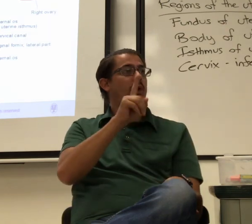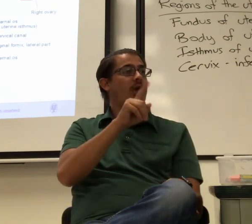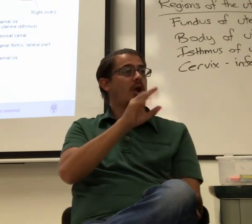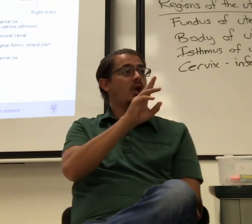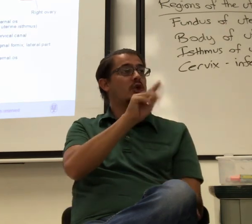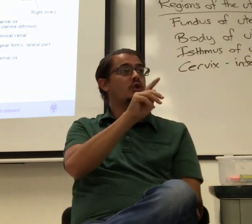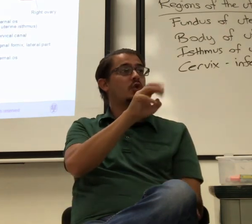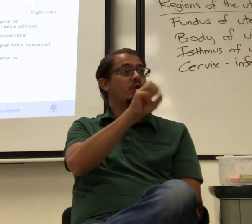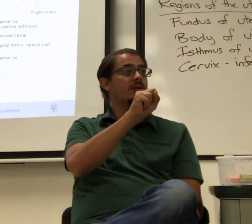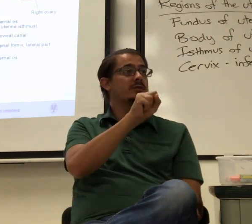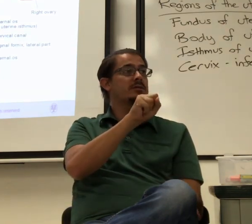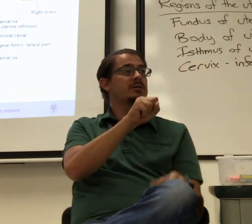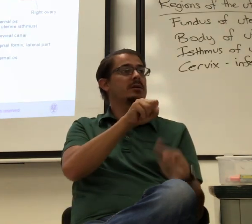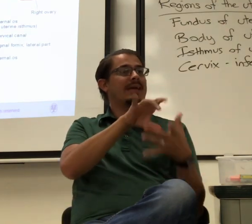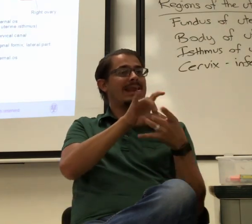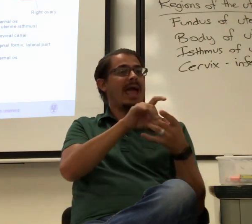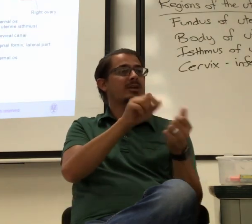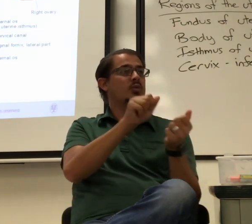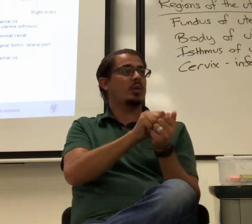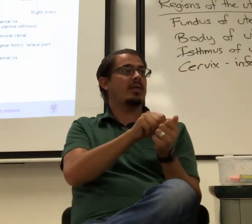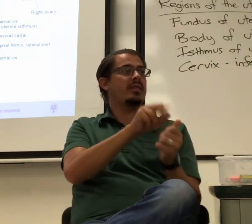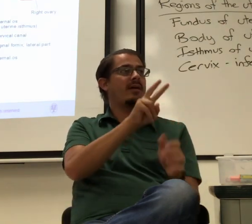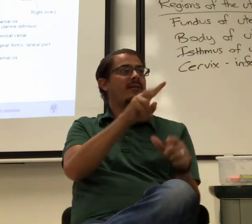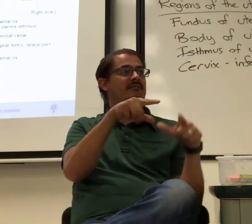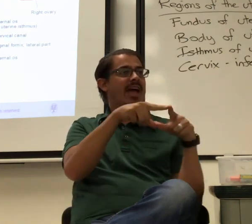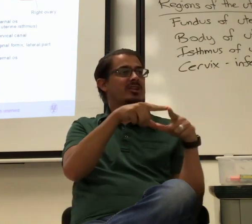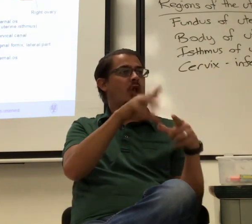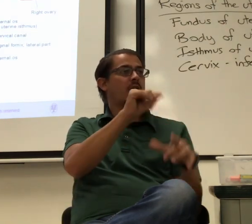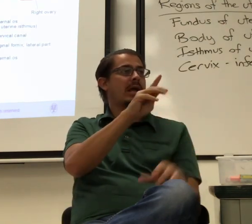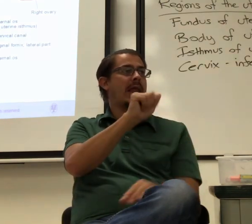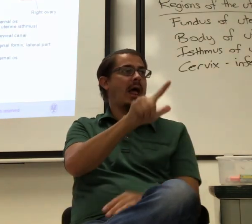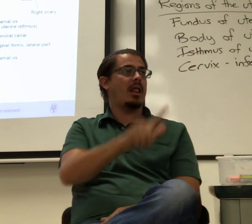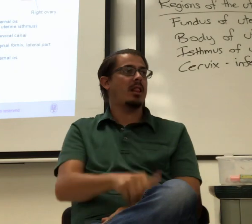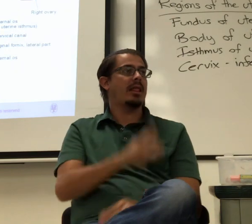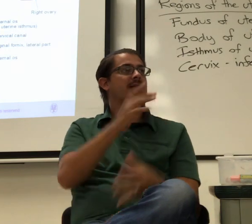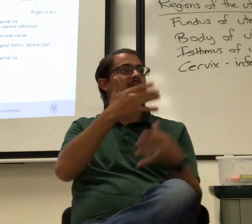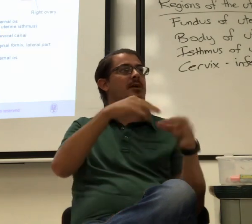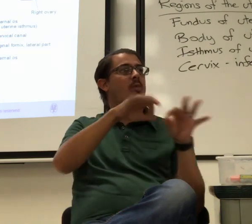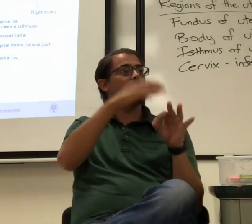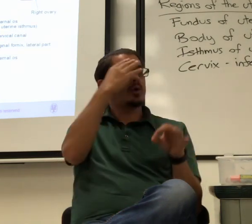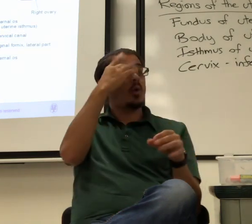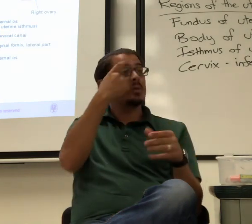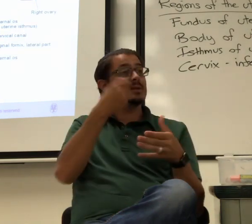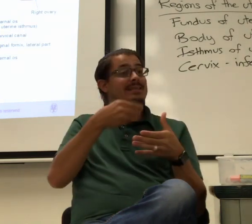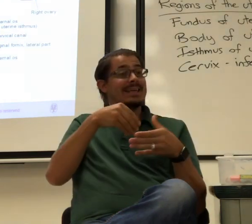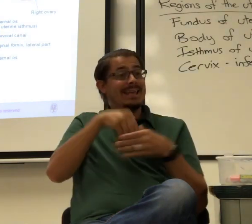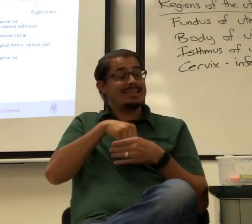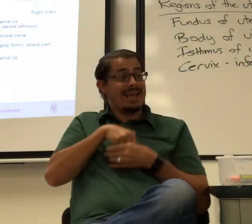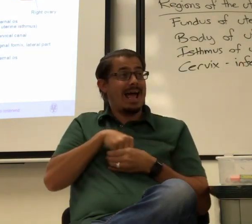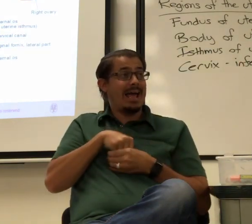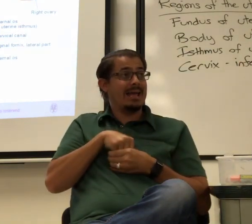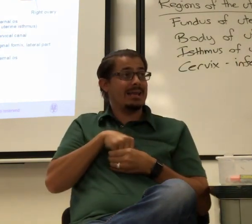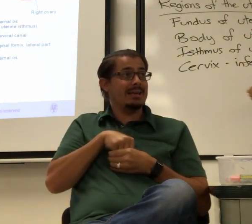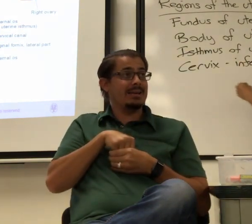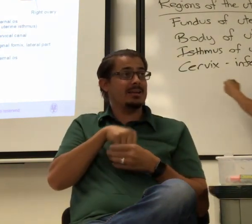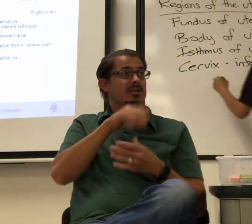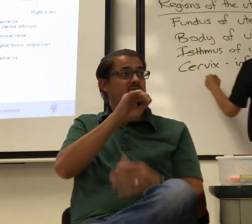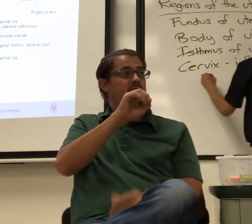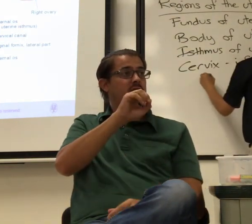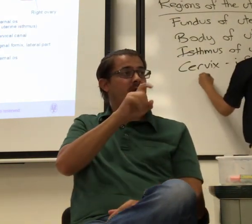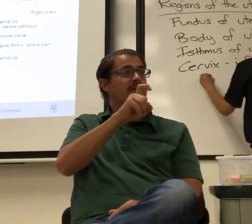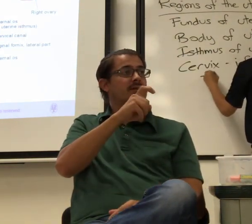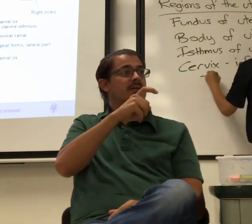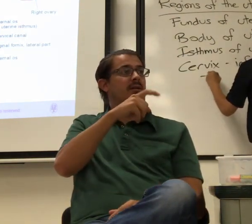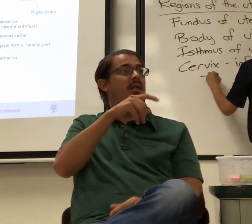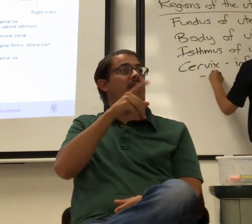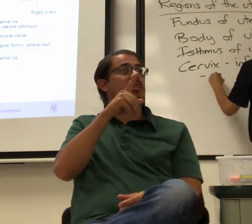uterus meets vaginal canal. Okay, so that's important to know. Because inside there you have, the sperm must